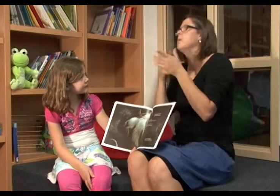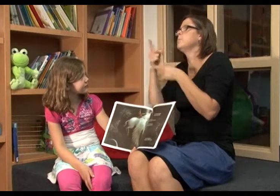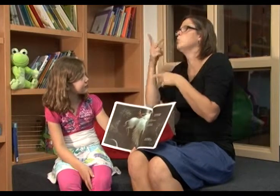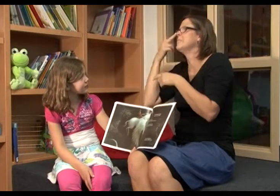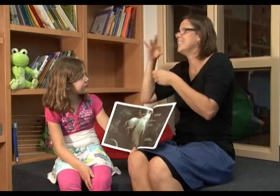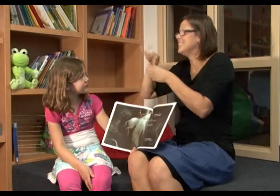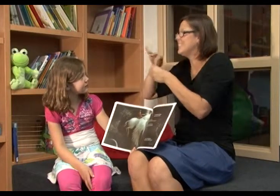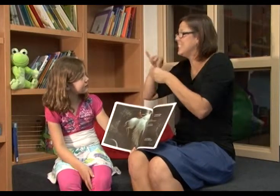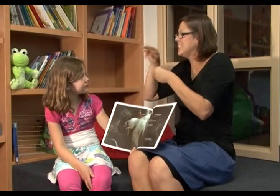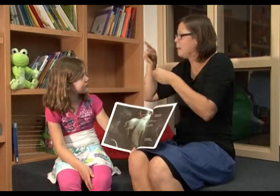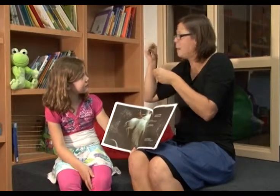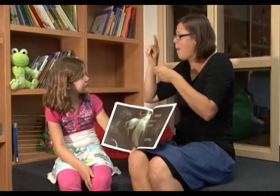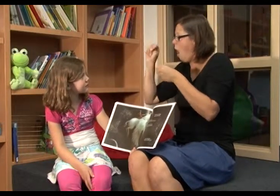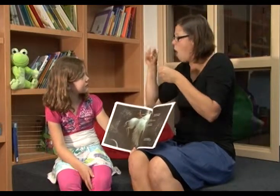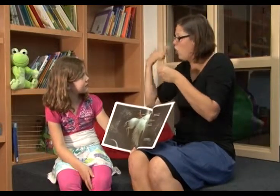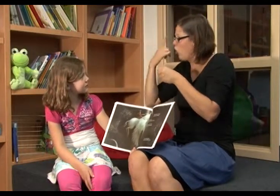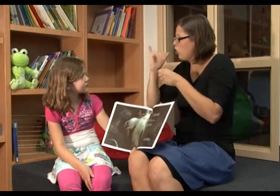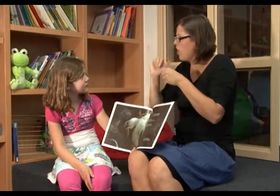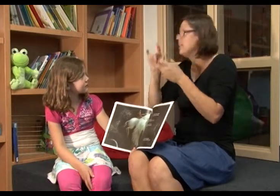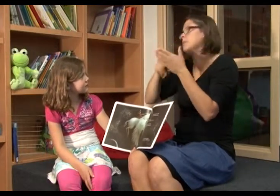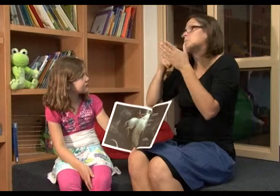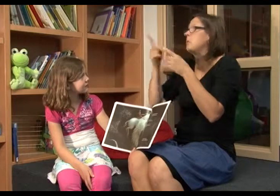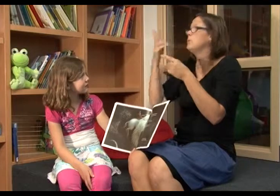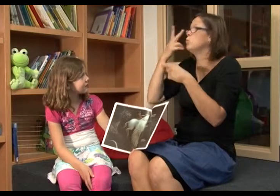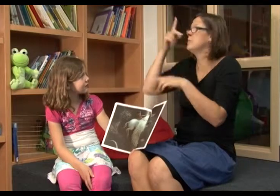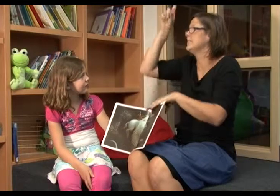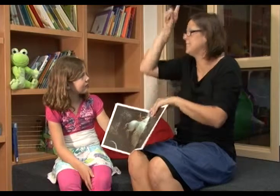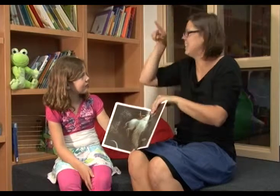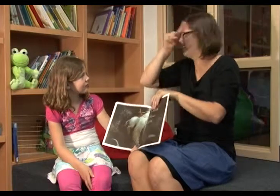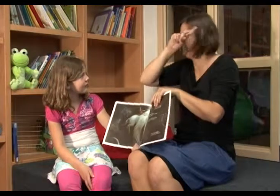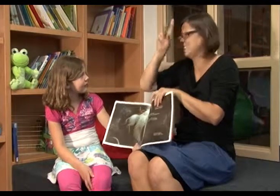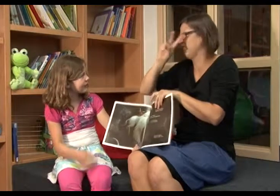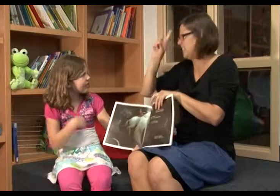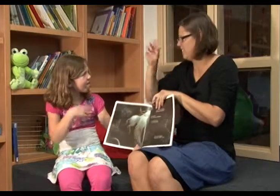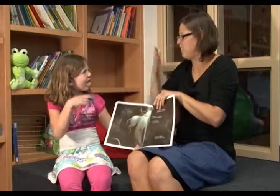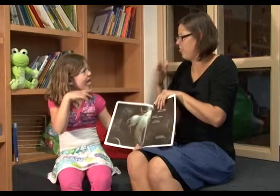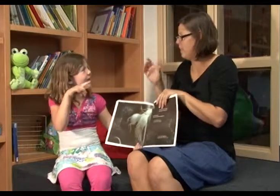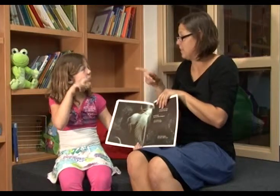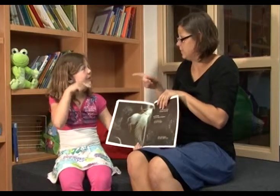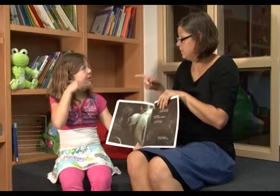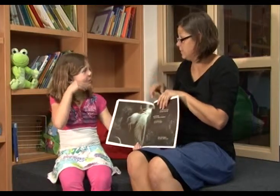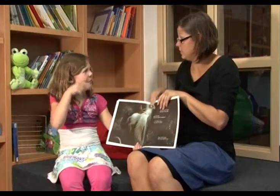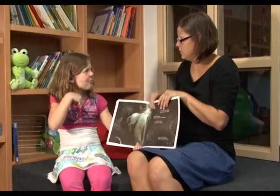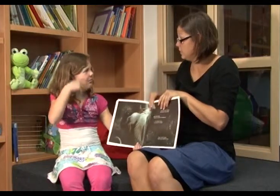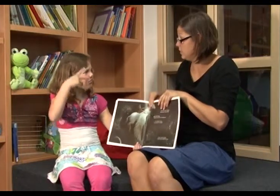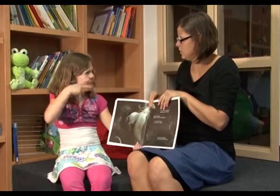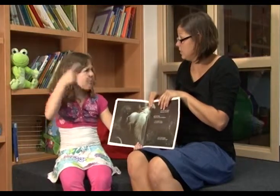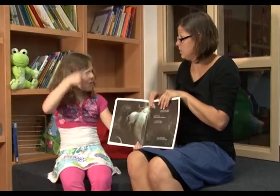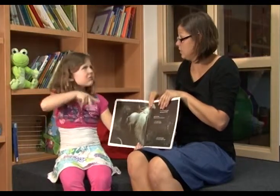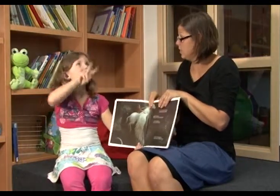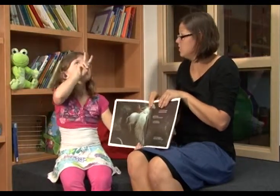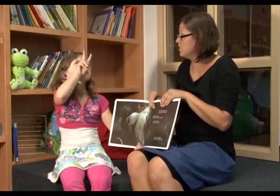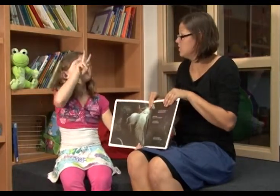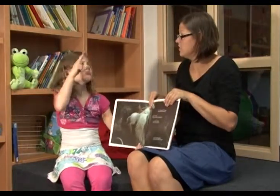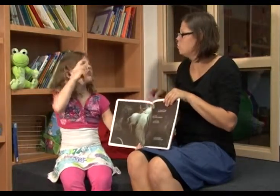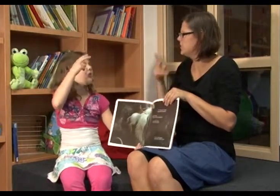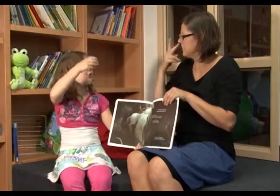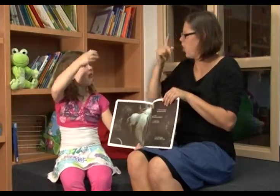scorpions. Sometimes you'll see teapots. It actually looks like a teapot. Or maybe you see all these different things. Yeah, I've seen them